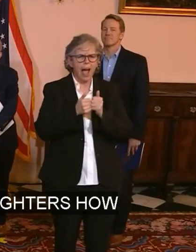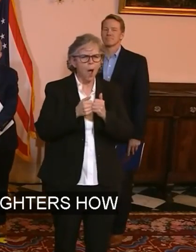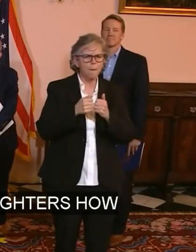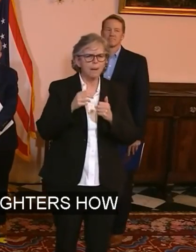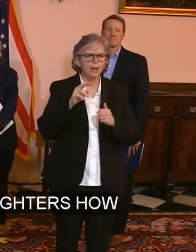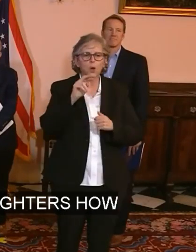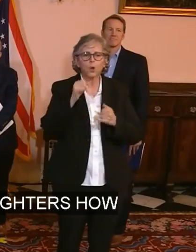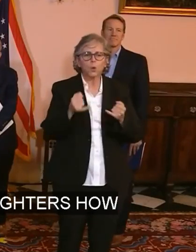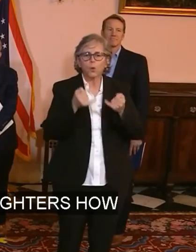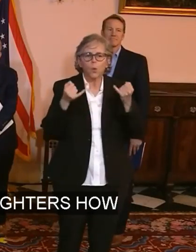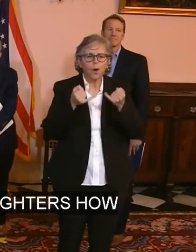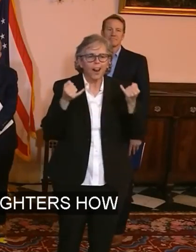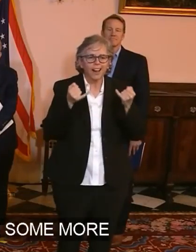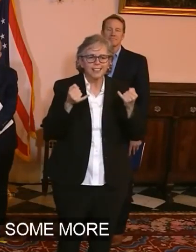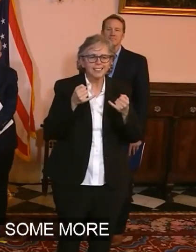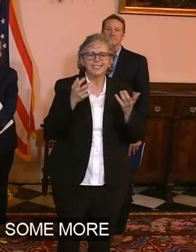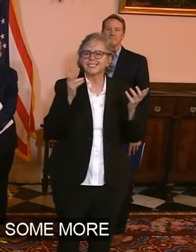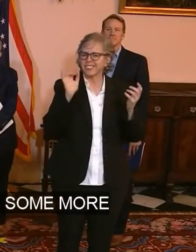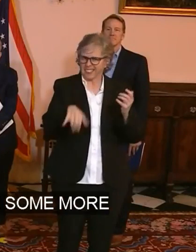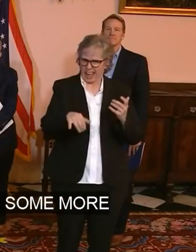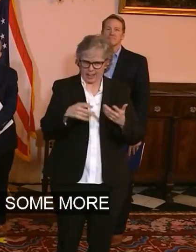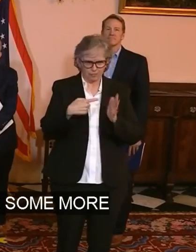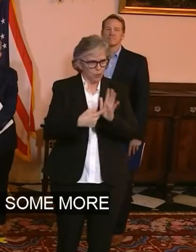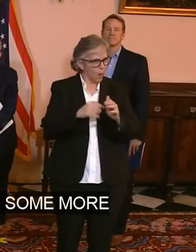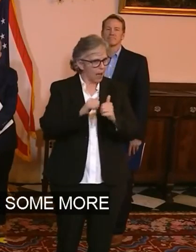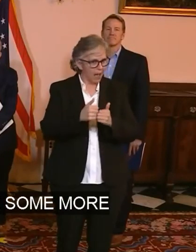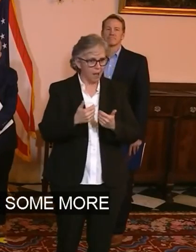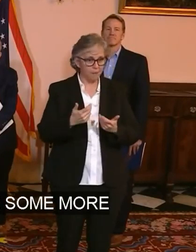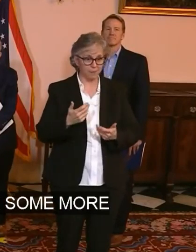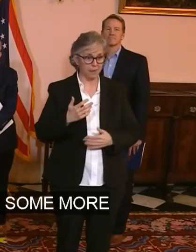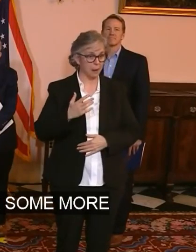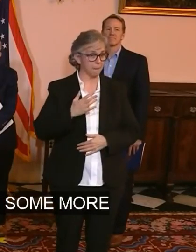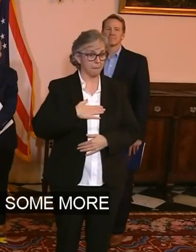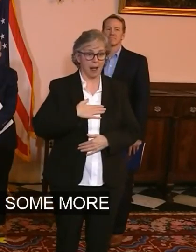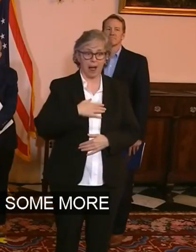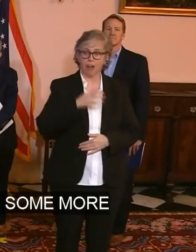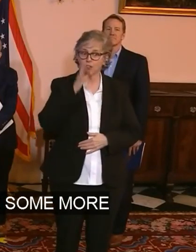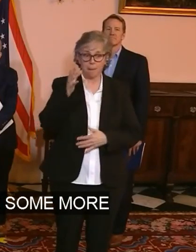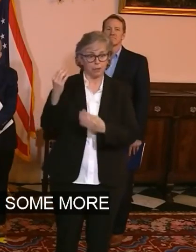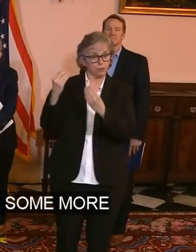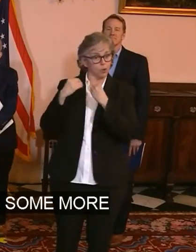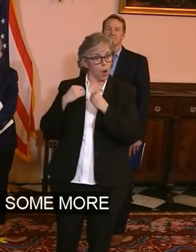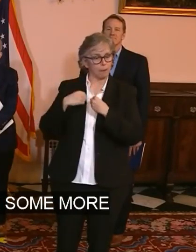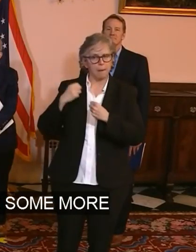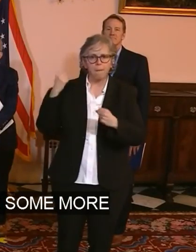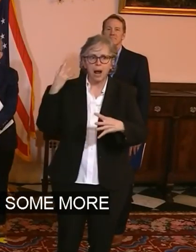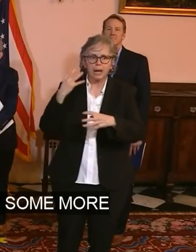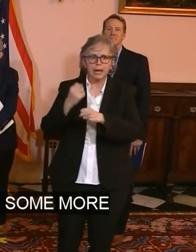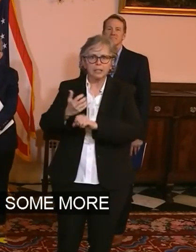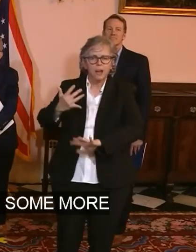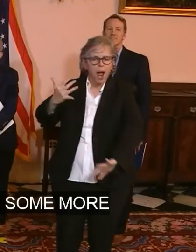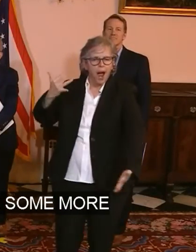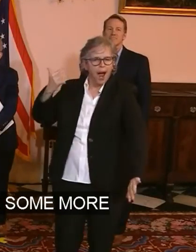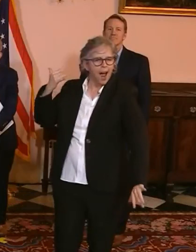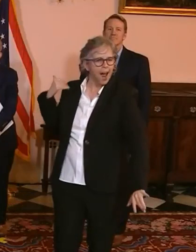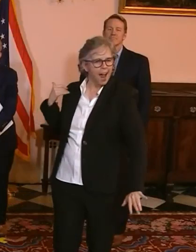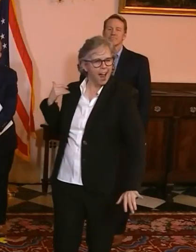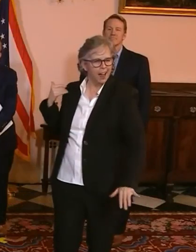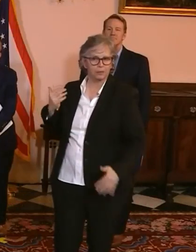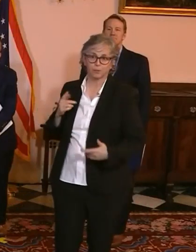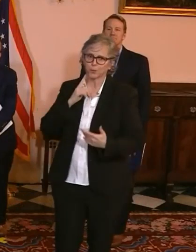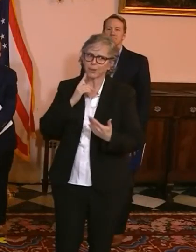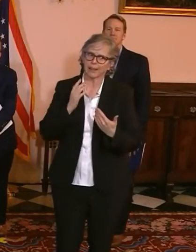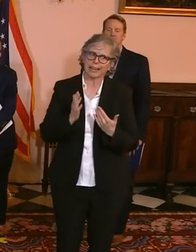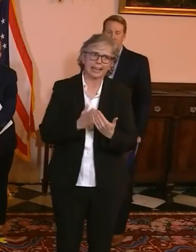taught me to make years and years ago. It was sort of her signature recipe, and it's very easy. So,